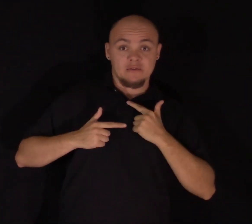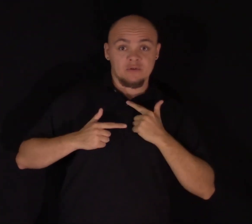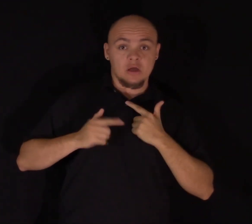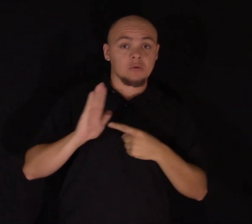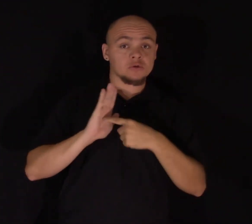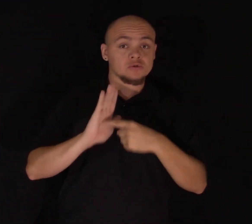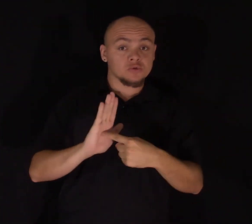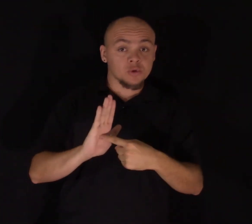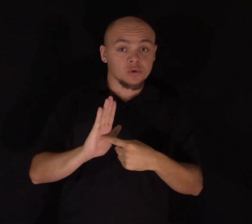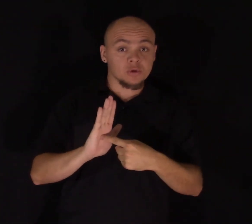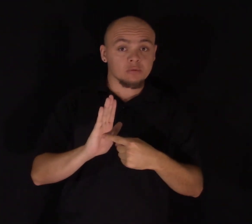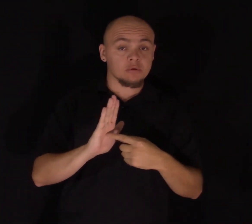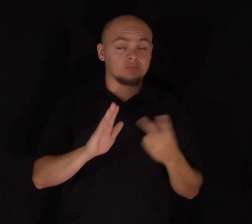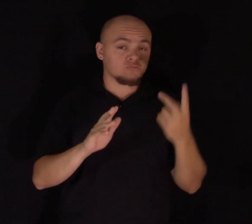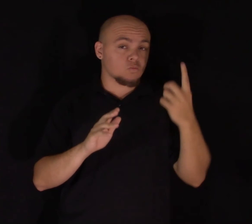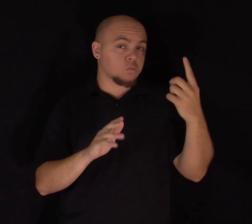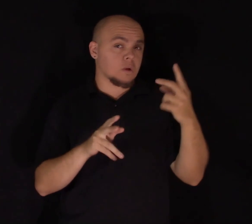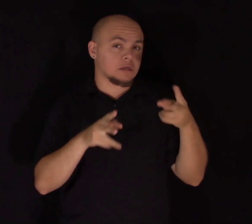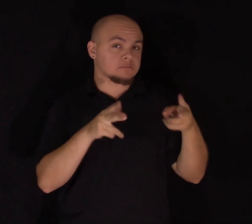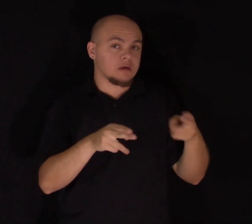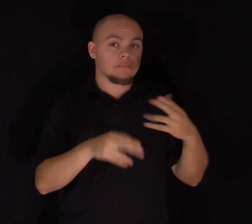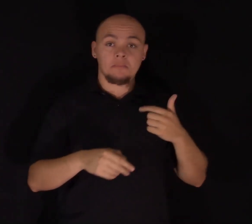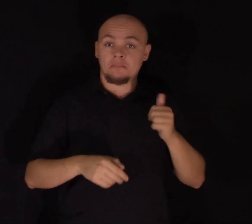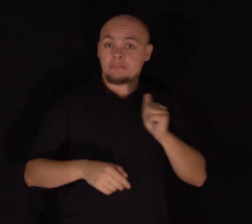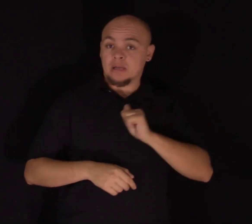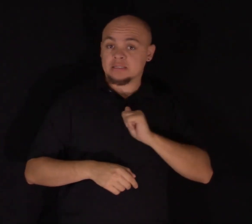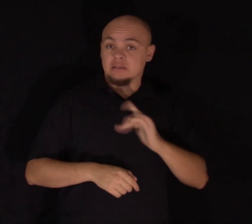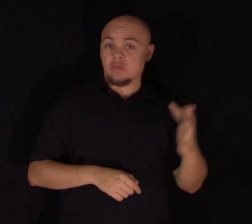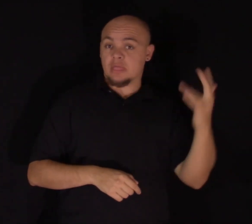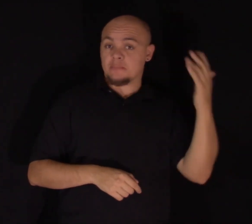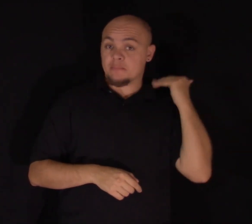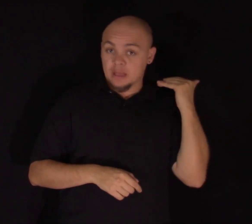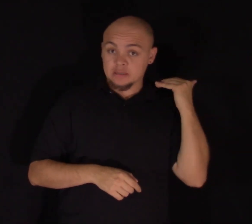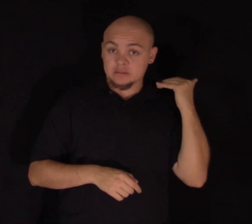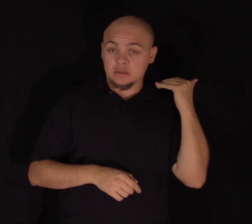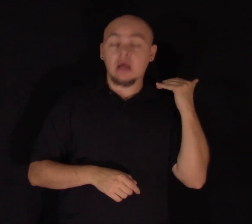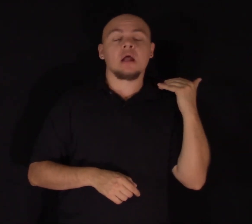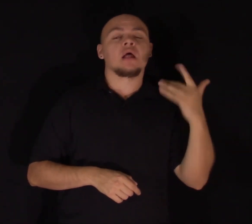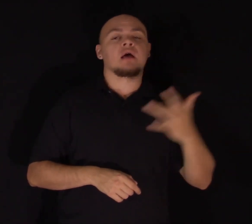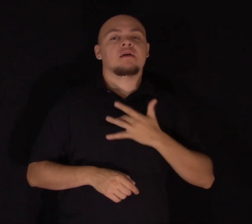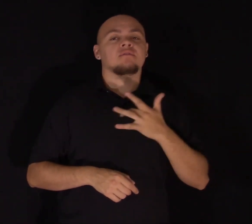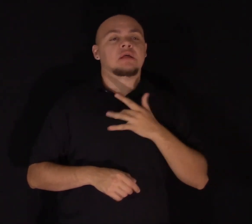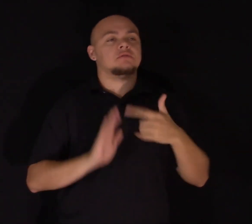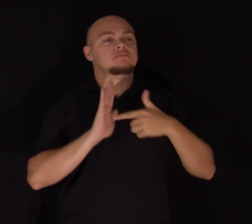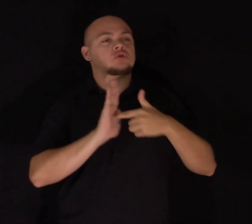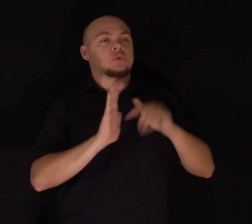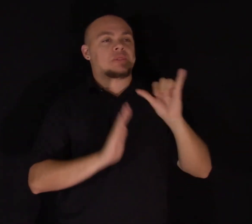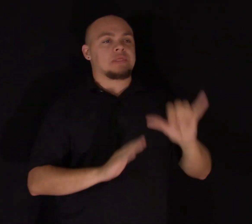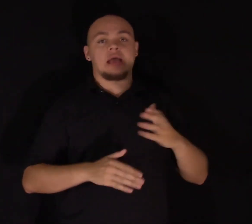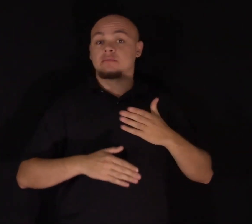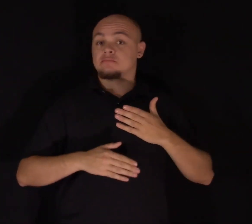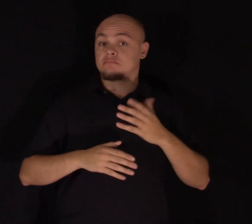you a clip of my younger self from the film that I feel embodies that philosophy.